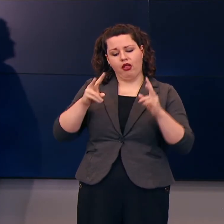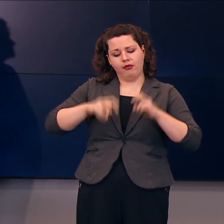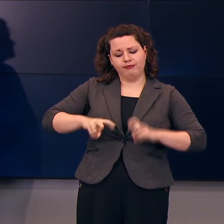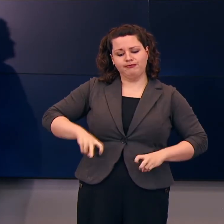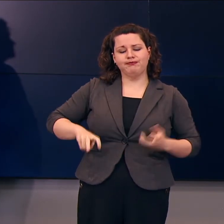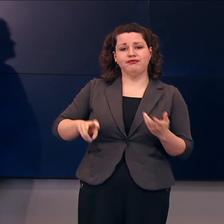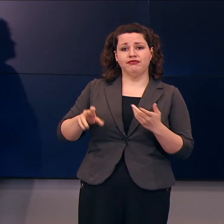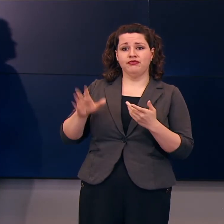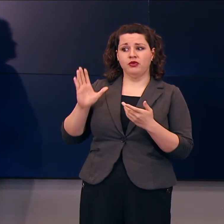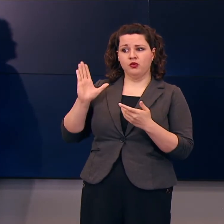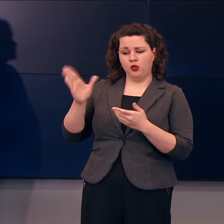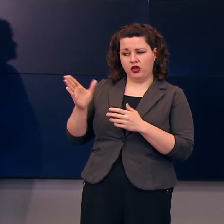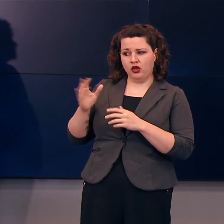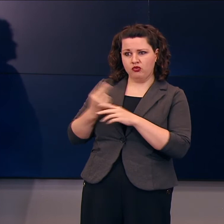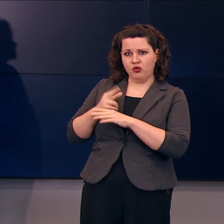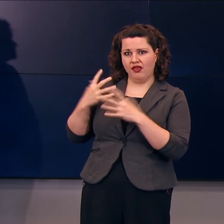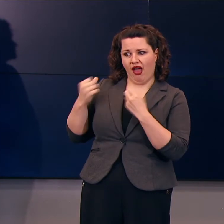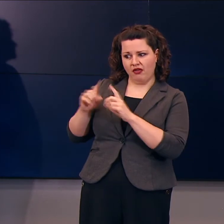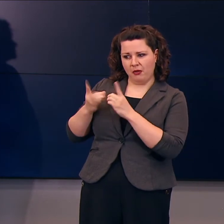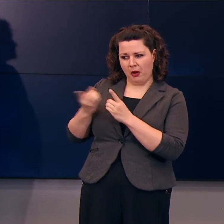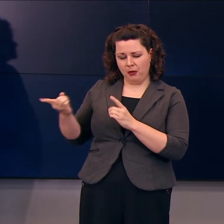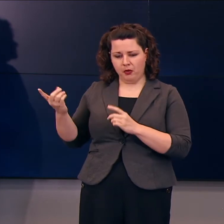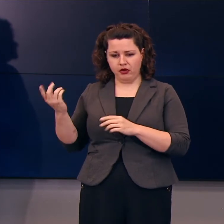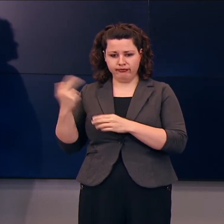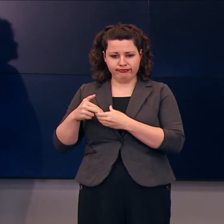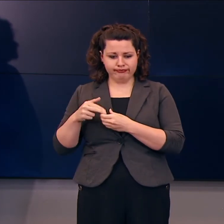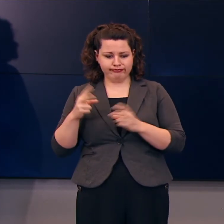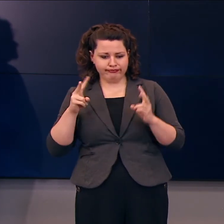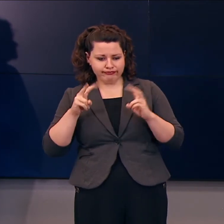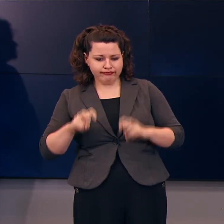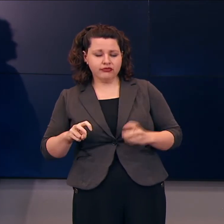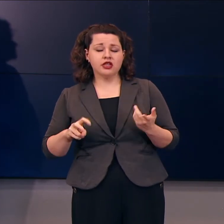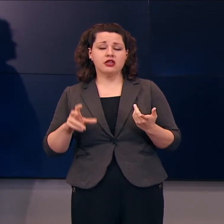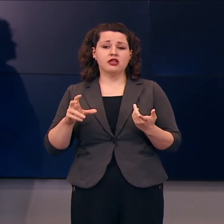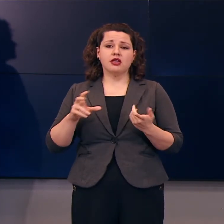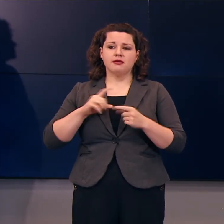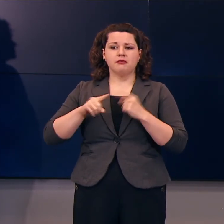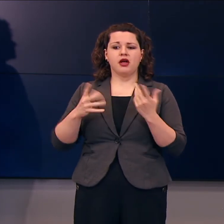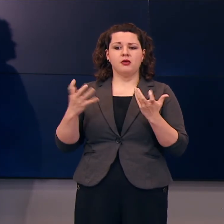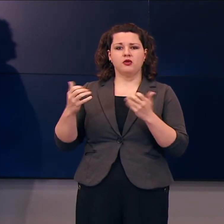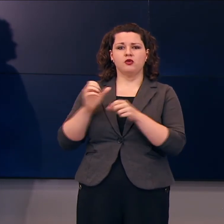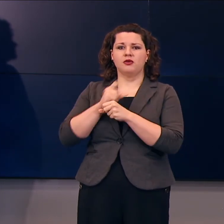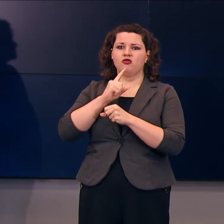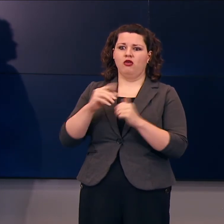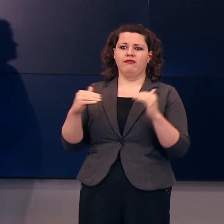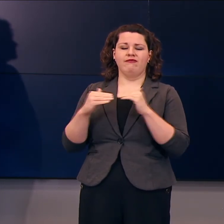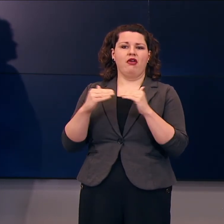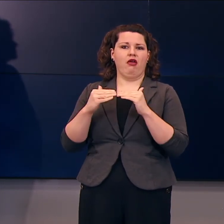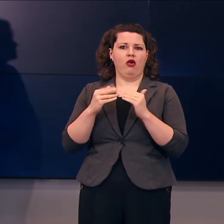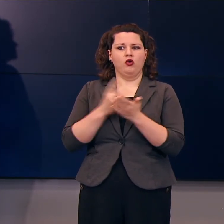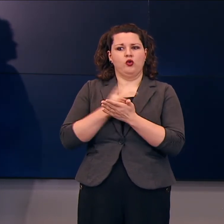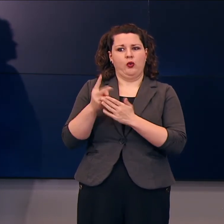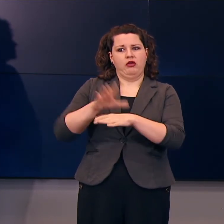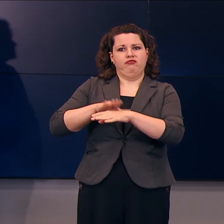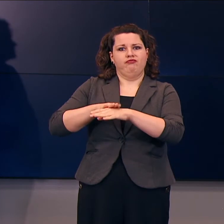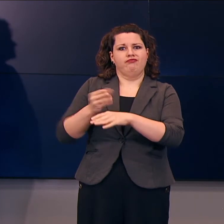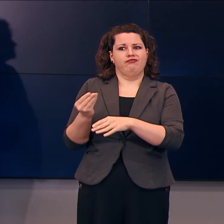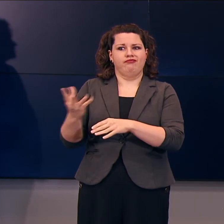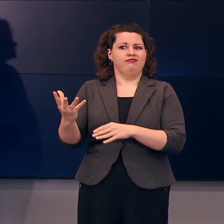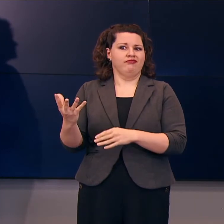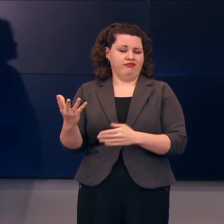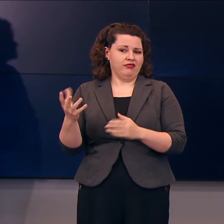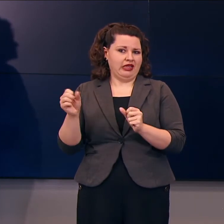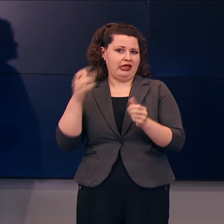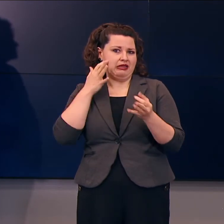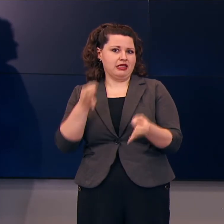Health, and taking a look at what that looks like moving forward. But in fairness, so that they can make decisions, I'd like to be able to give them some